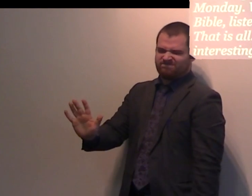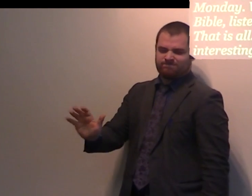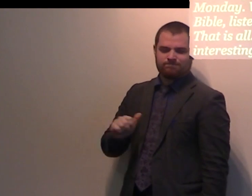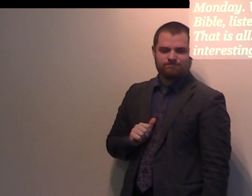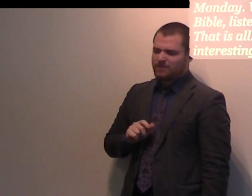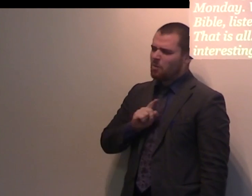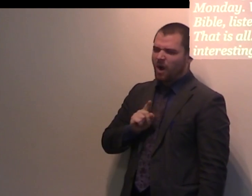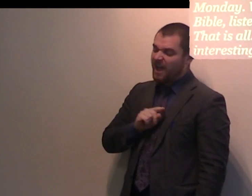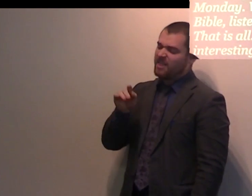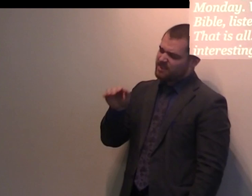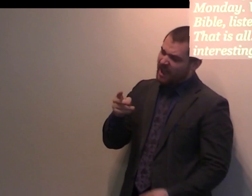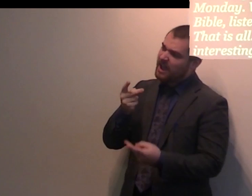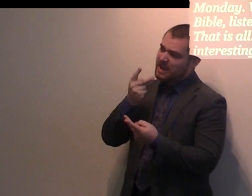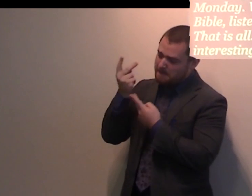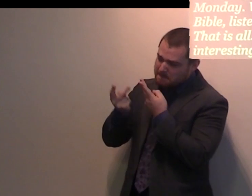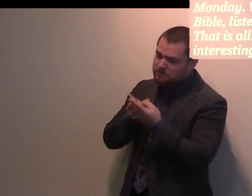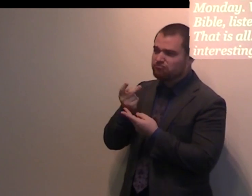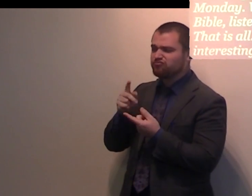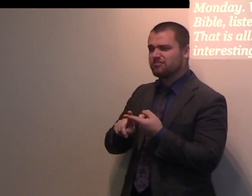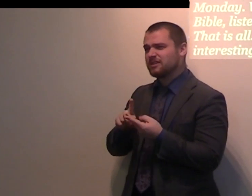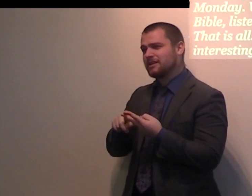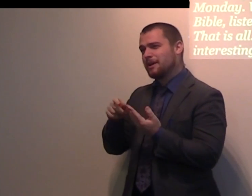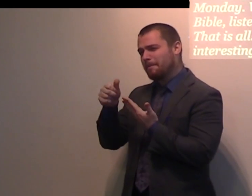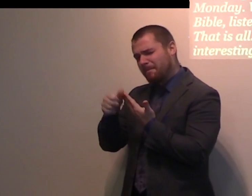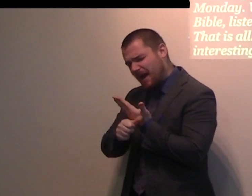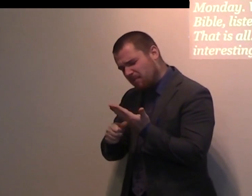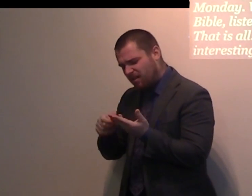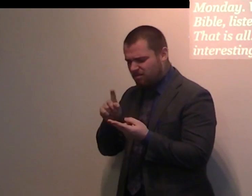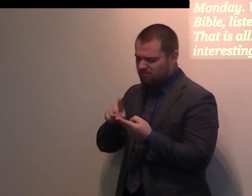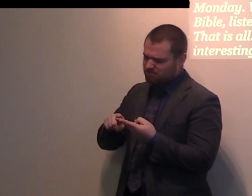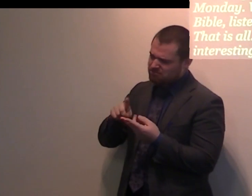We sing hymns, read the Bible, listen to